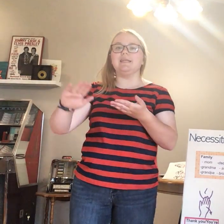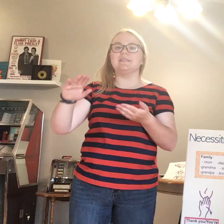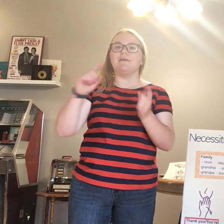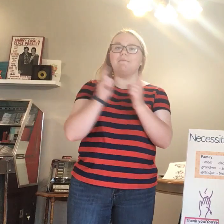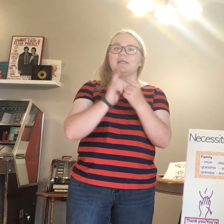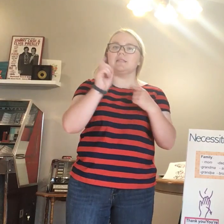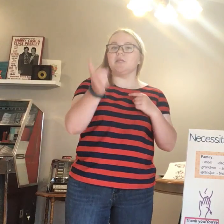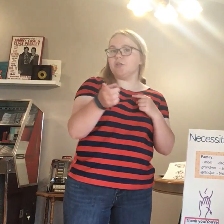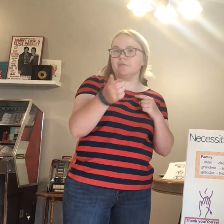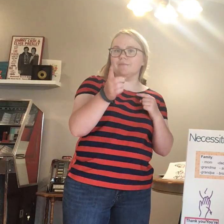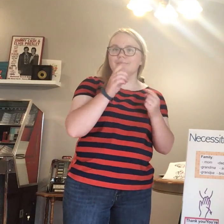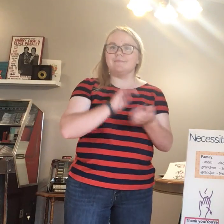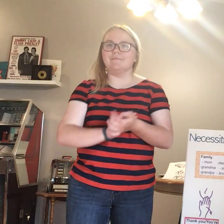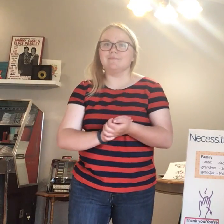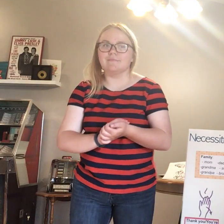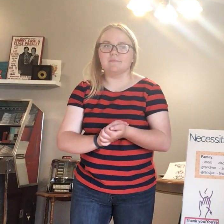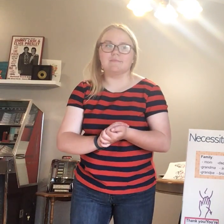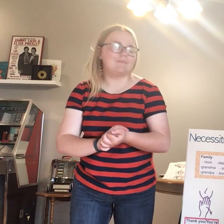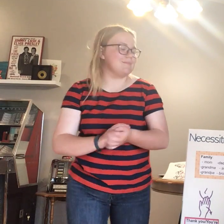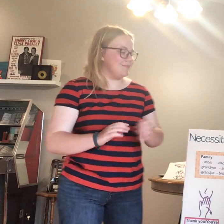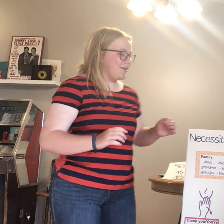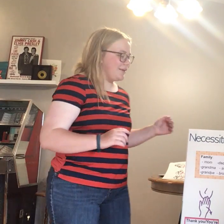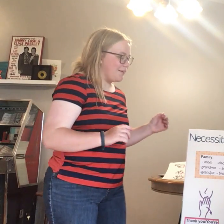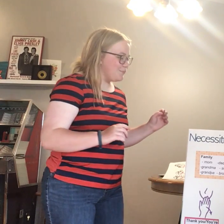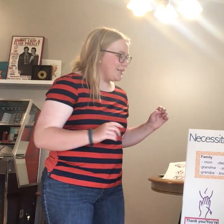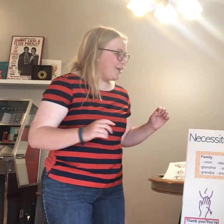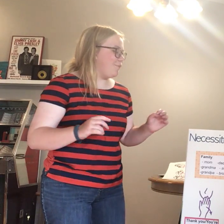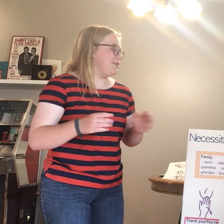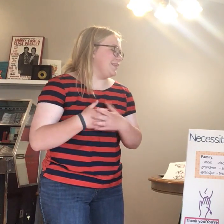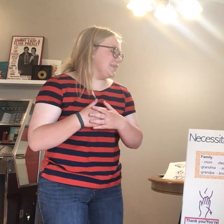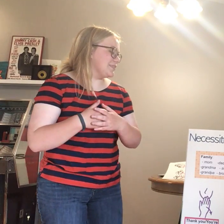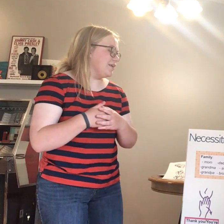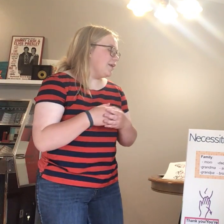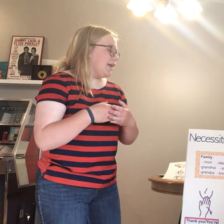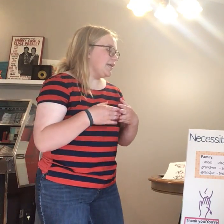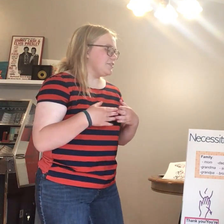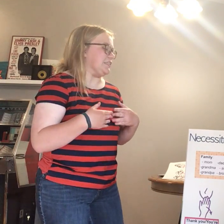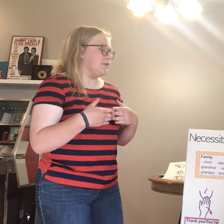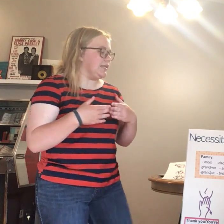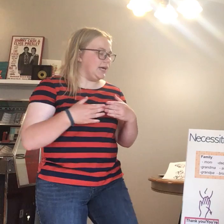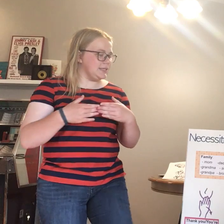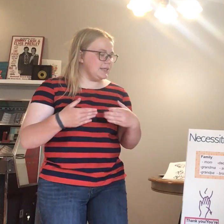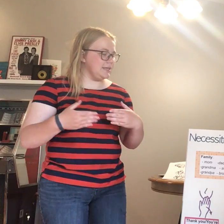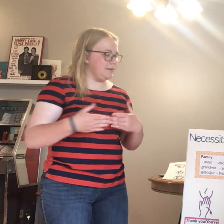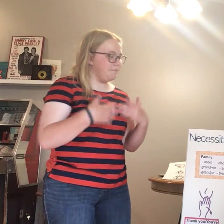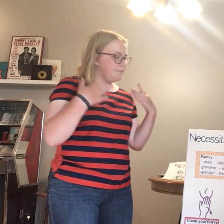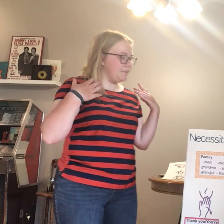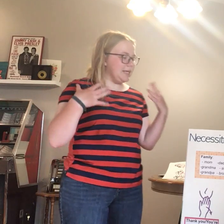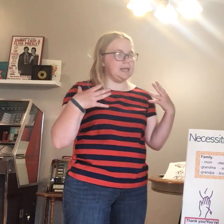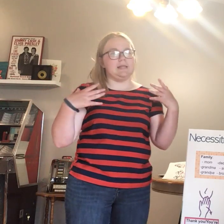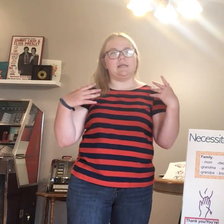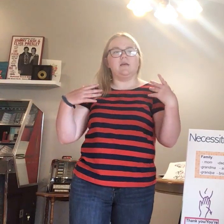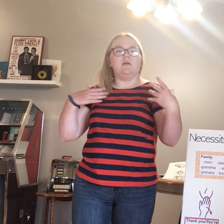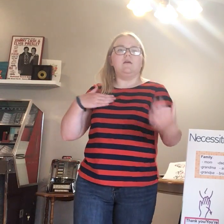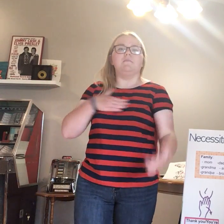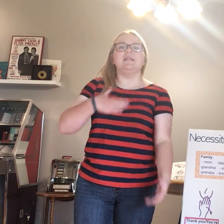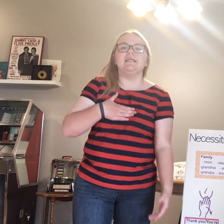Nice, meet you. Okay, and now please. I use this one a lot. Begging, like,